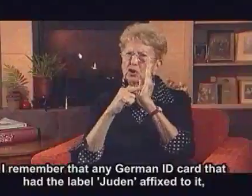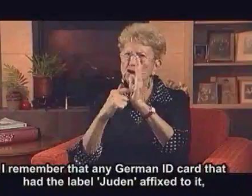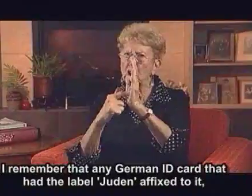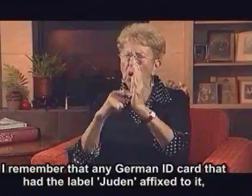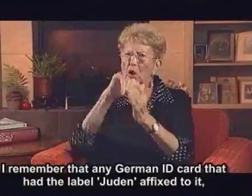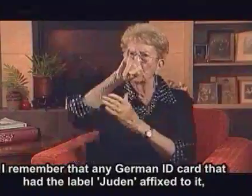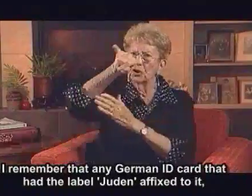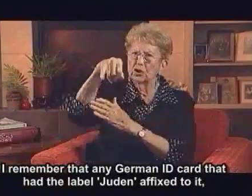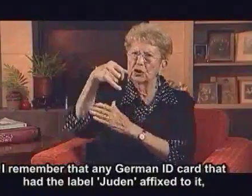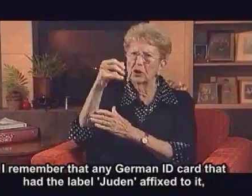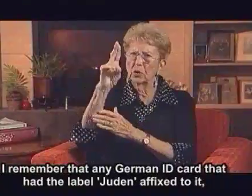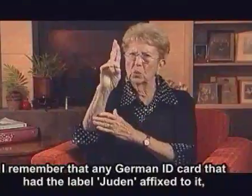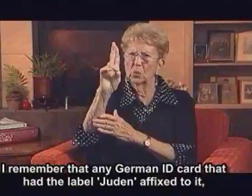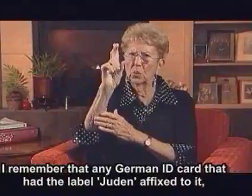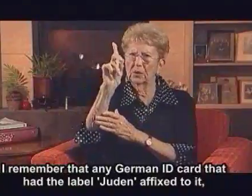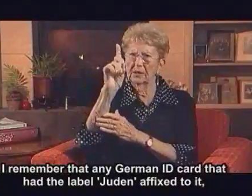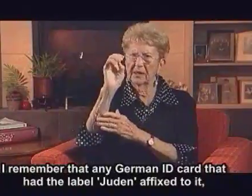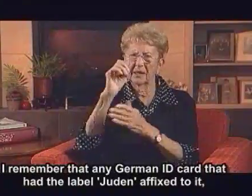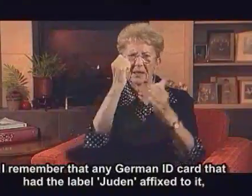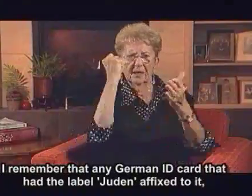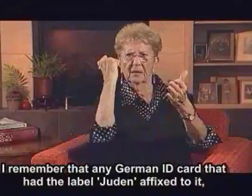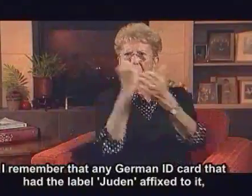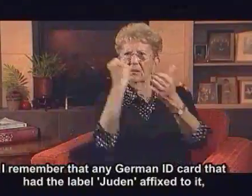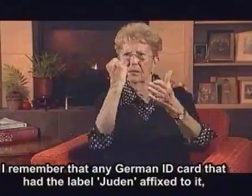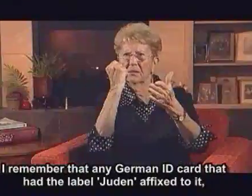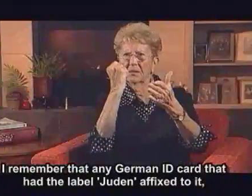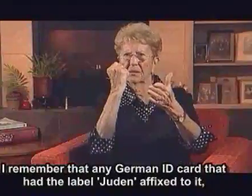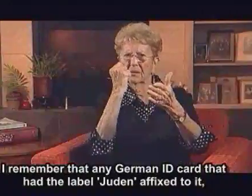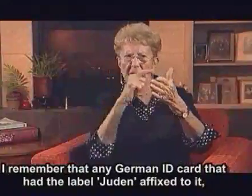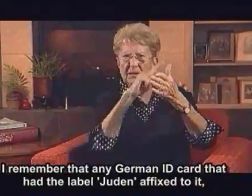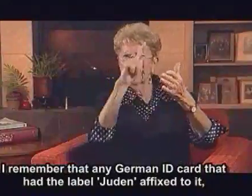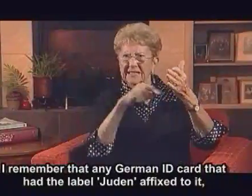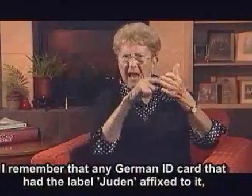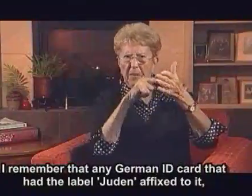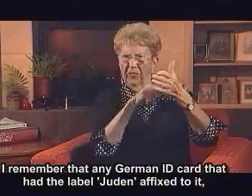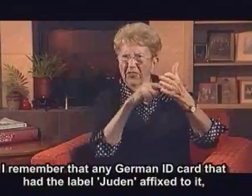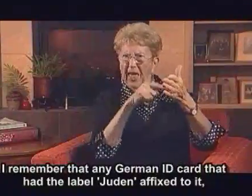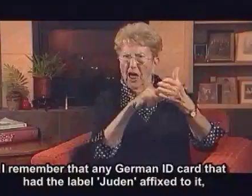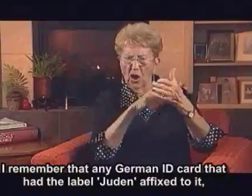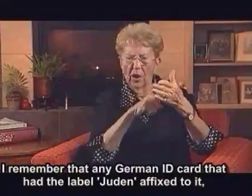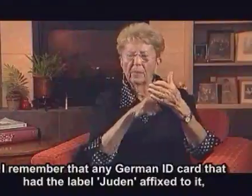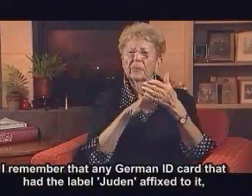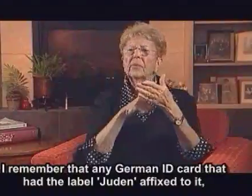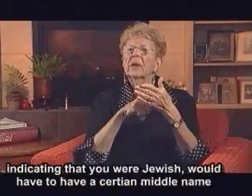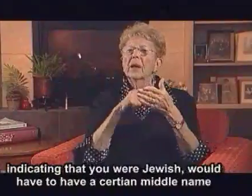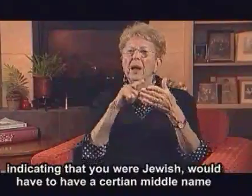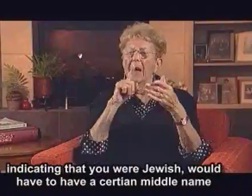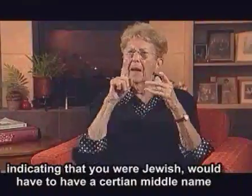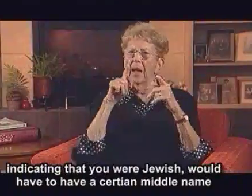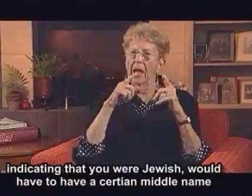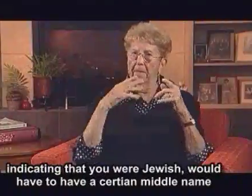I remember that any German ID card that had the label Juden affixed to it, indicating that you were